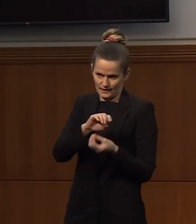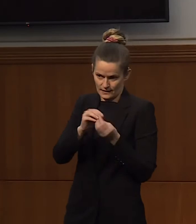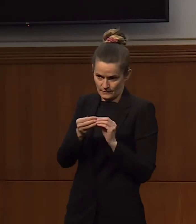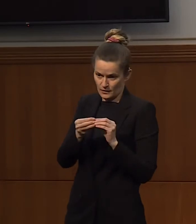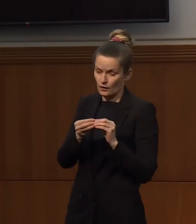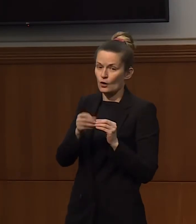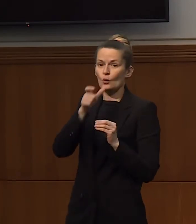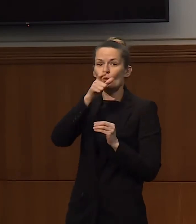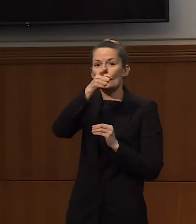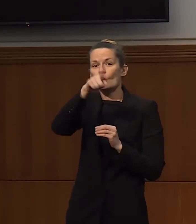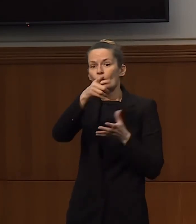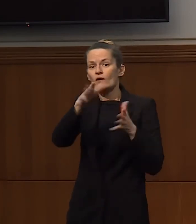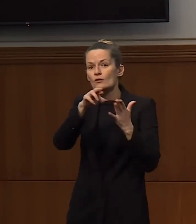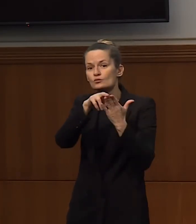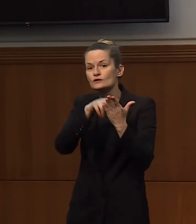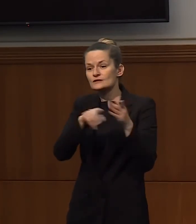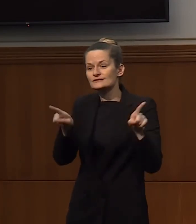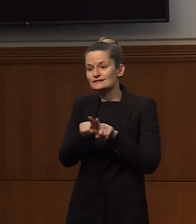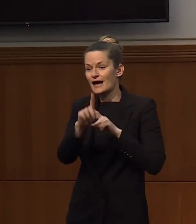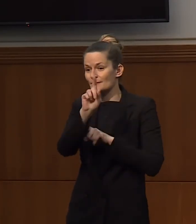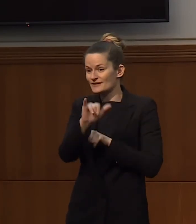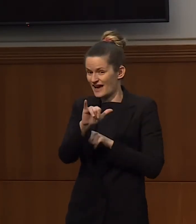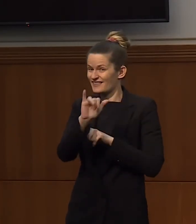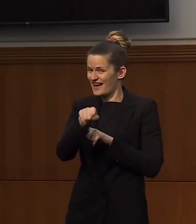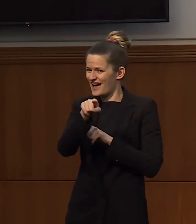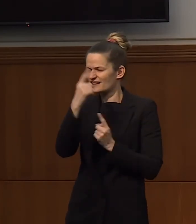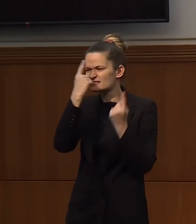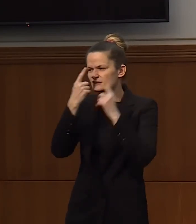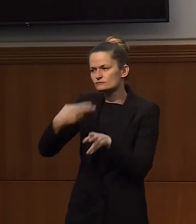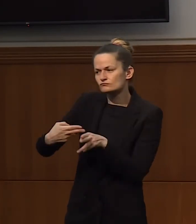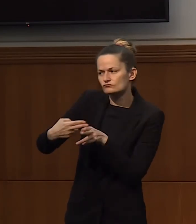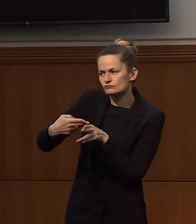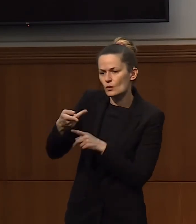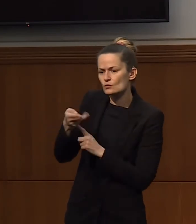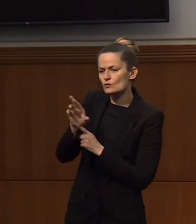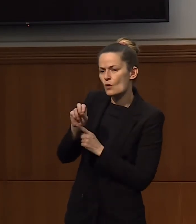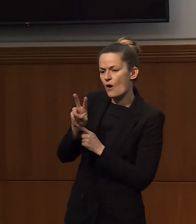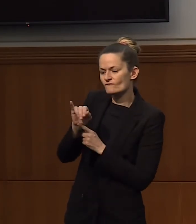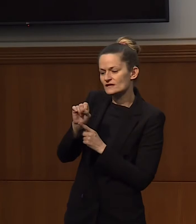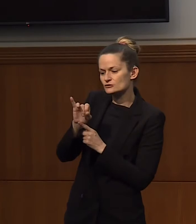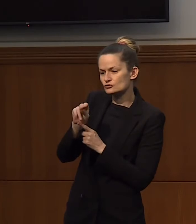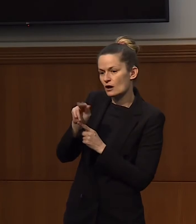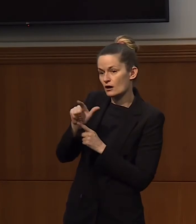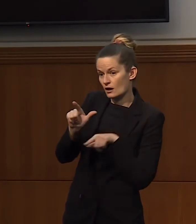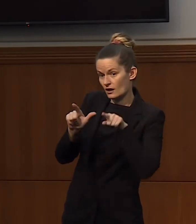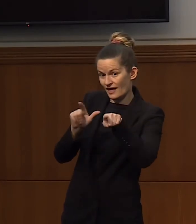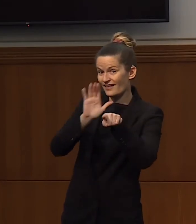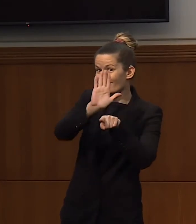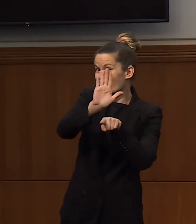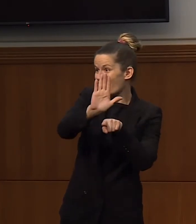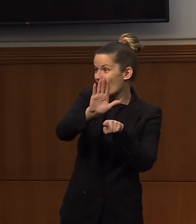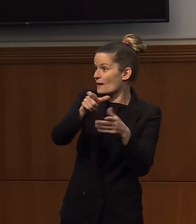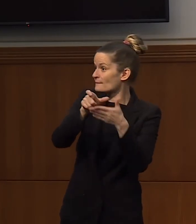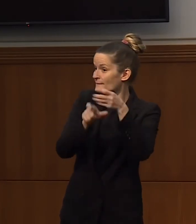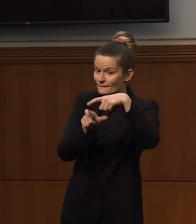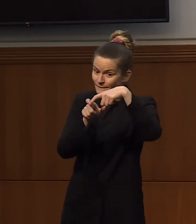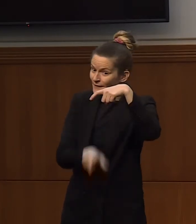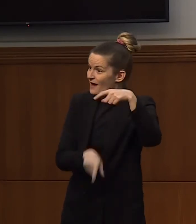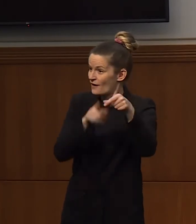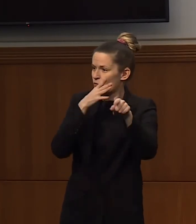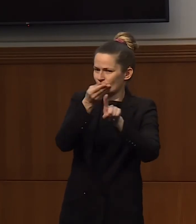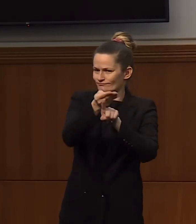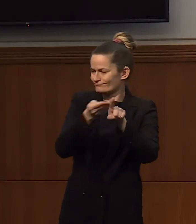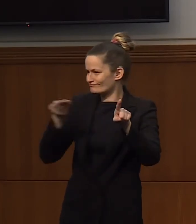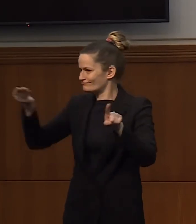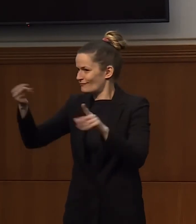registration are voting a provisional ballot. So all of those ballots are going to go back to the registrar's office, where they will be considered and then voted on by the electoral